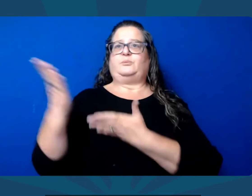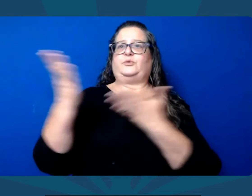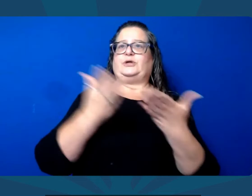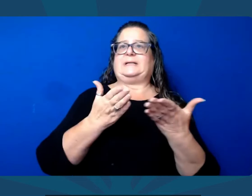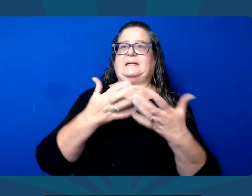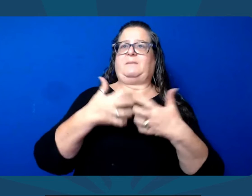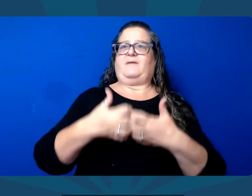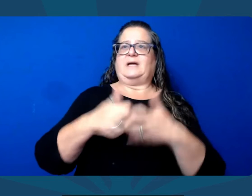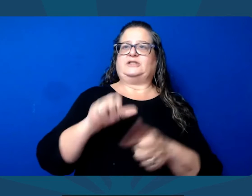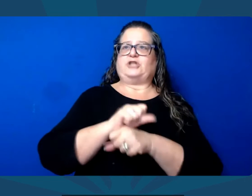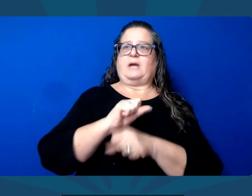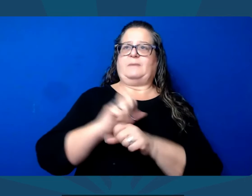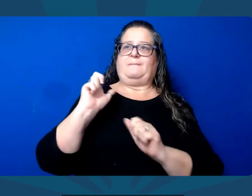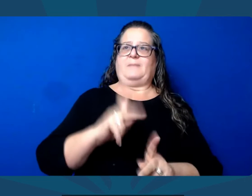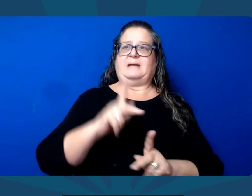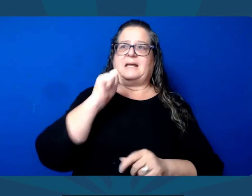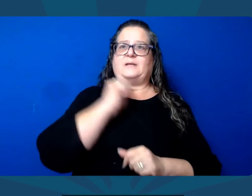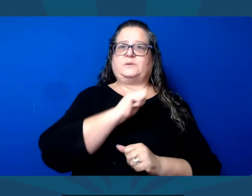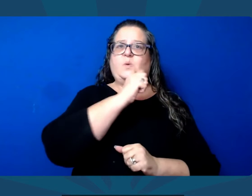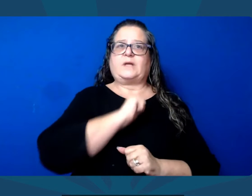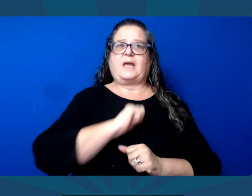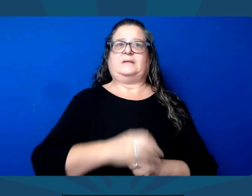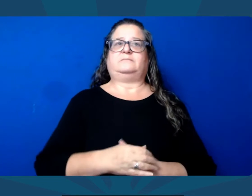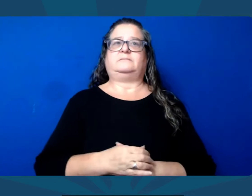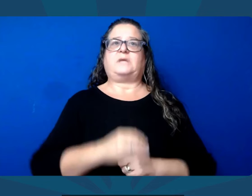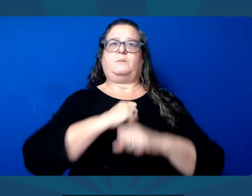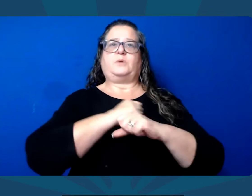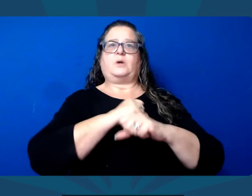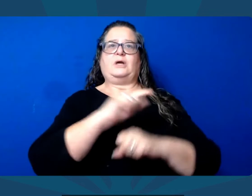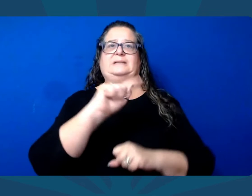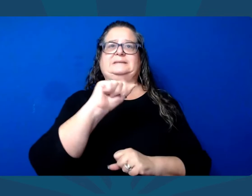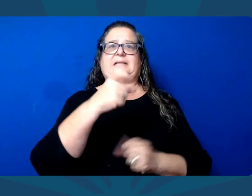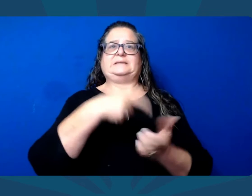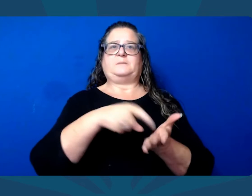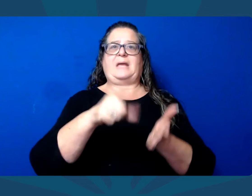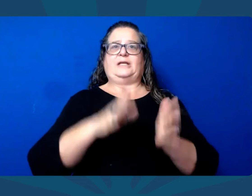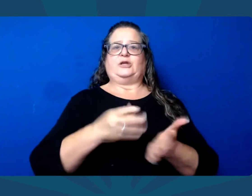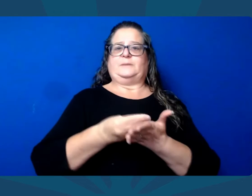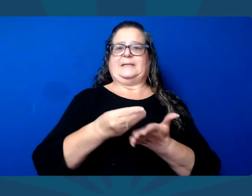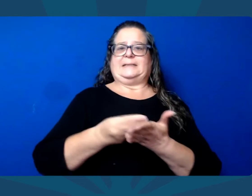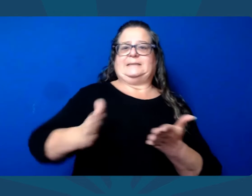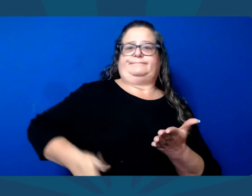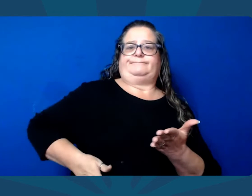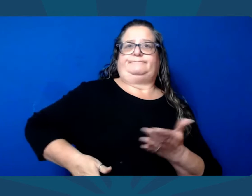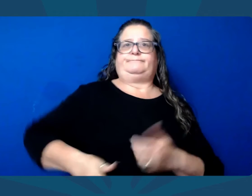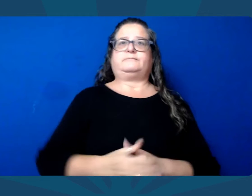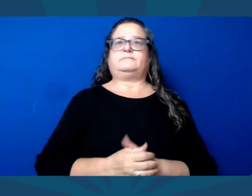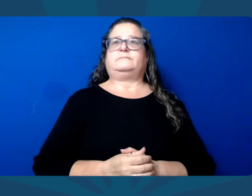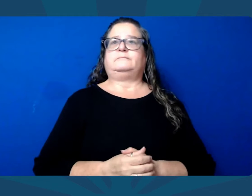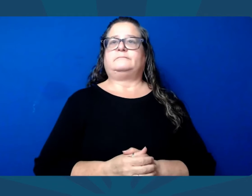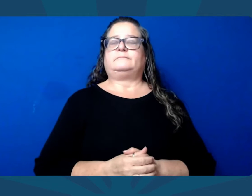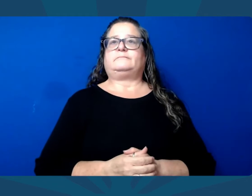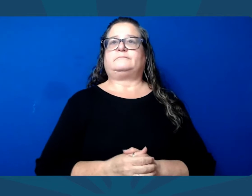care, bringing manufacturing jobs back to Arizona, and protecting taxpayers'